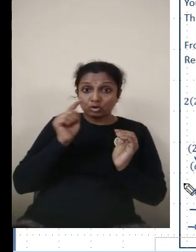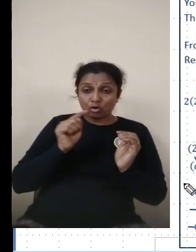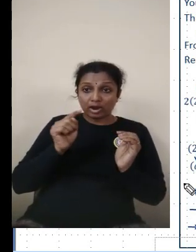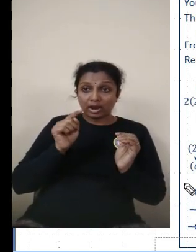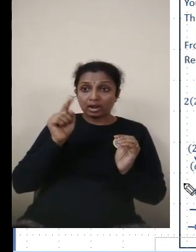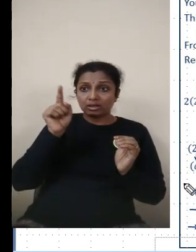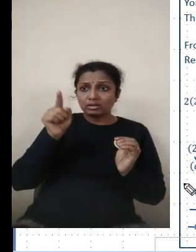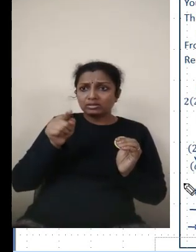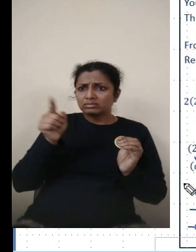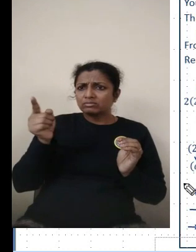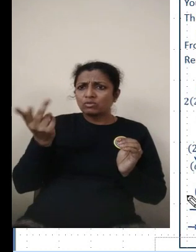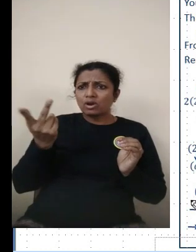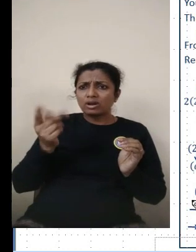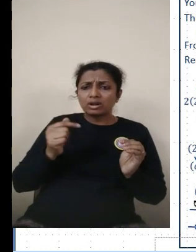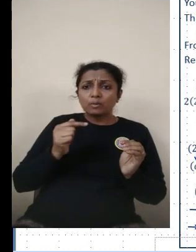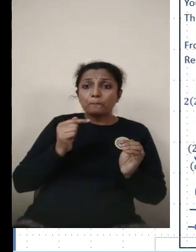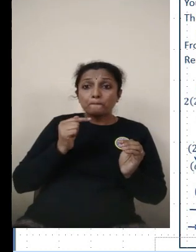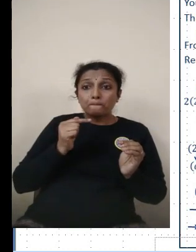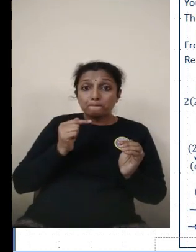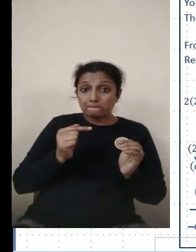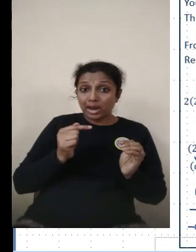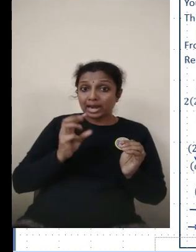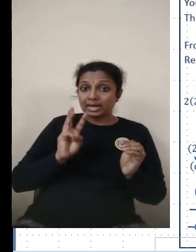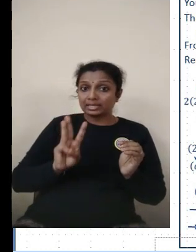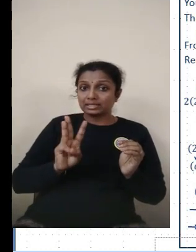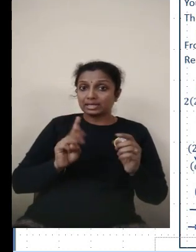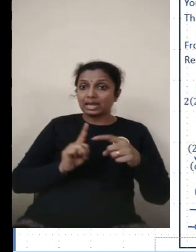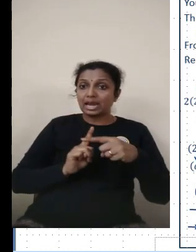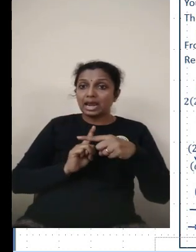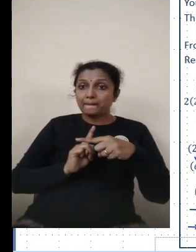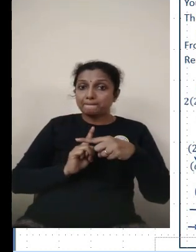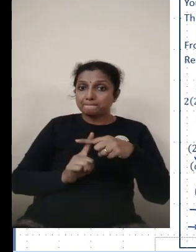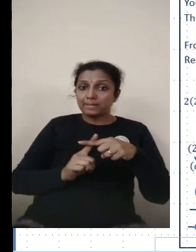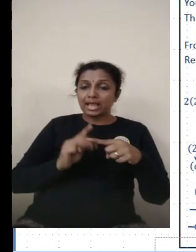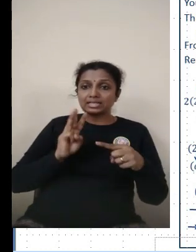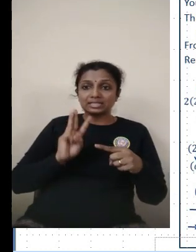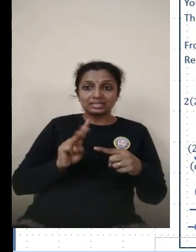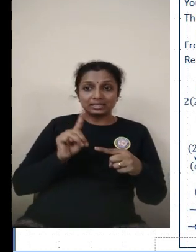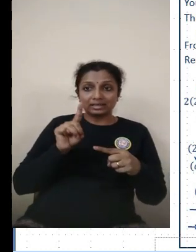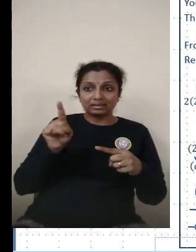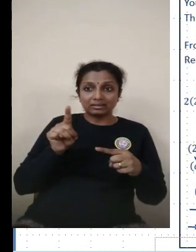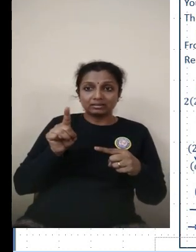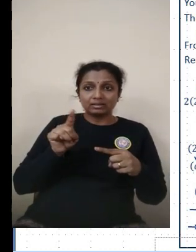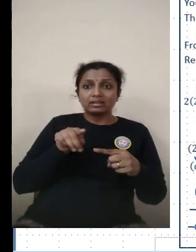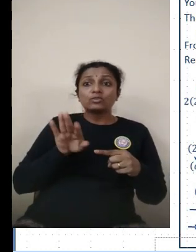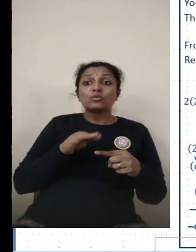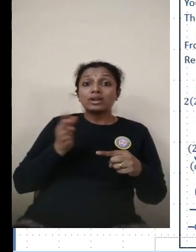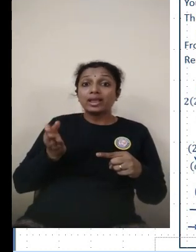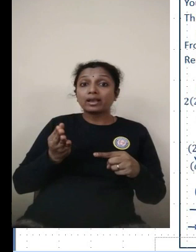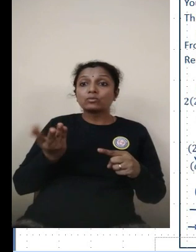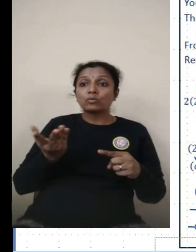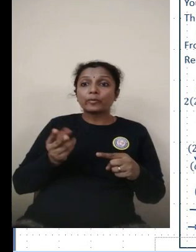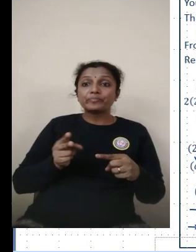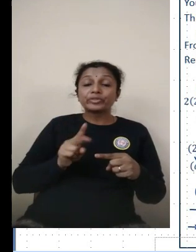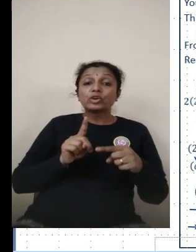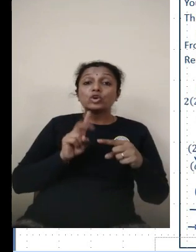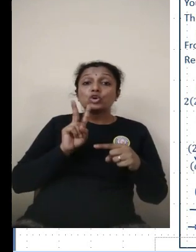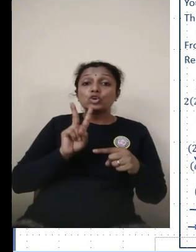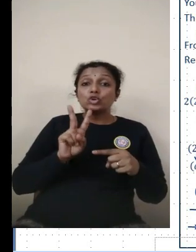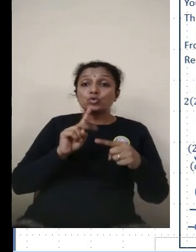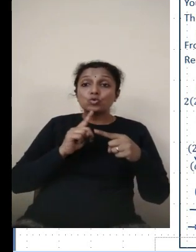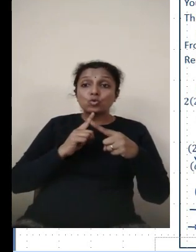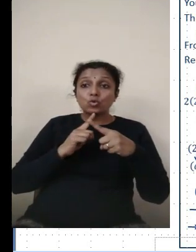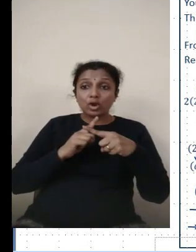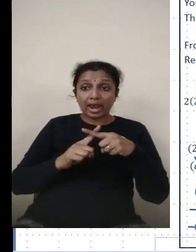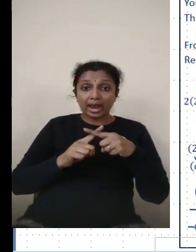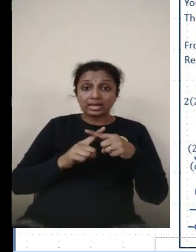a plus b whole squared, that is a is 2x and b is root